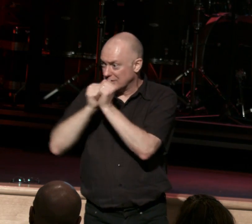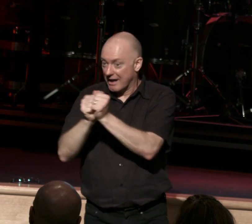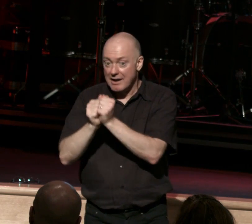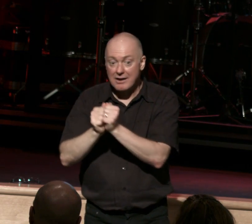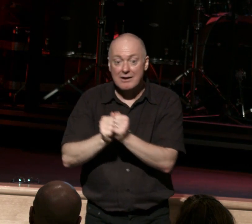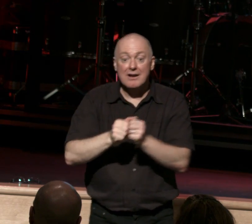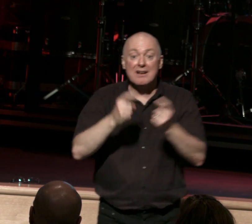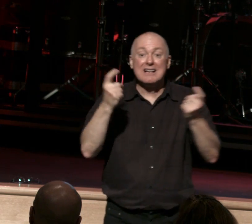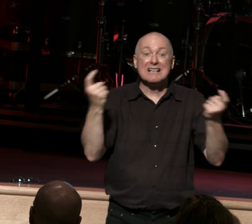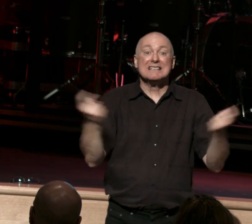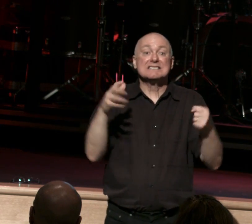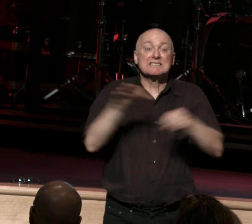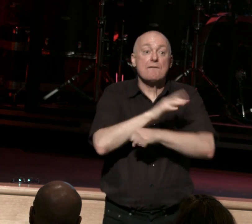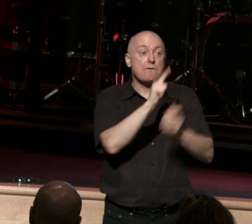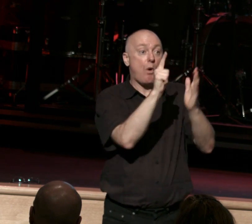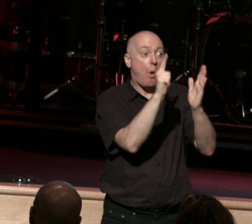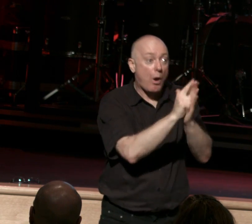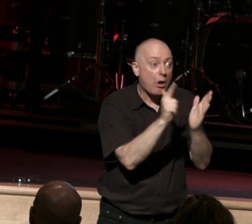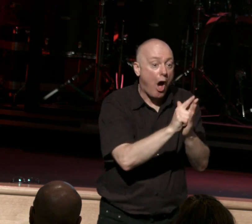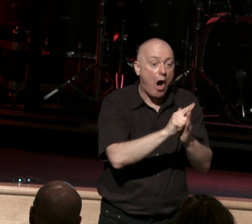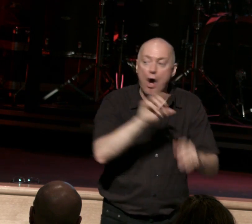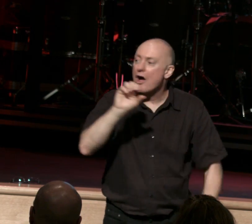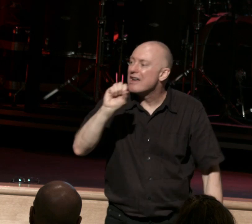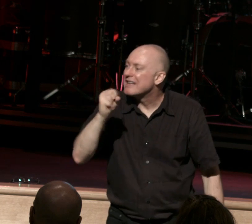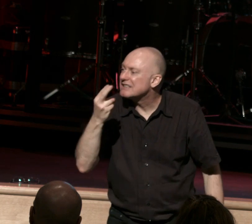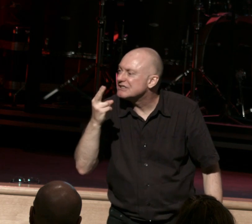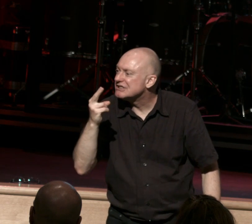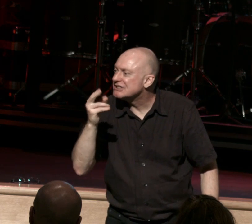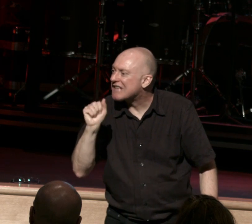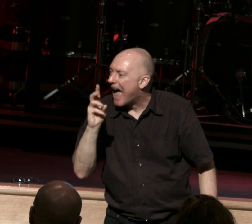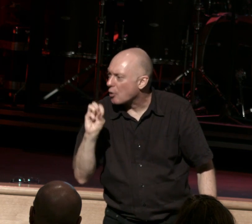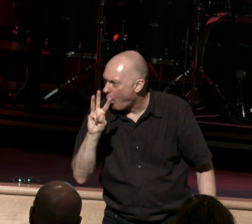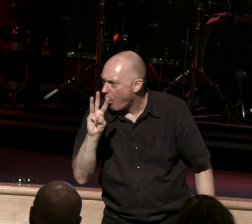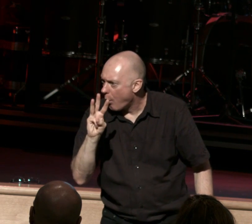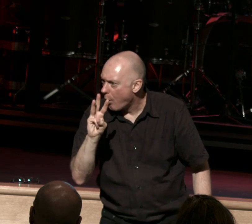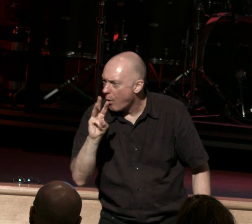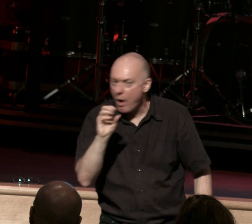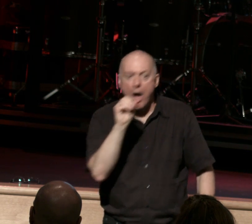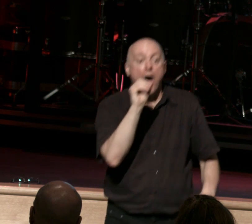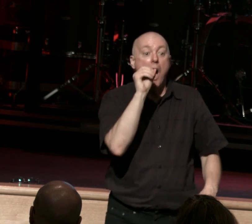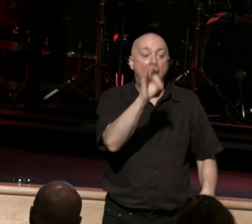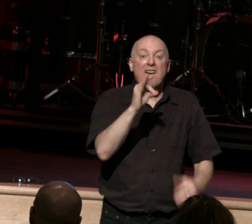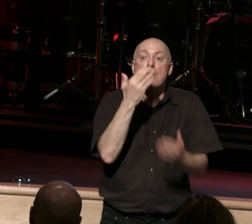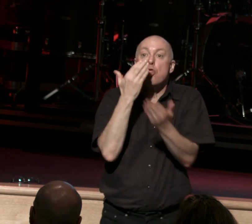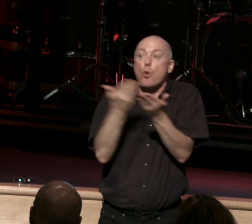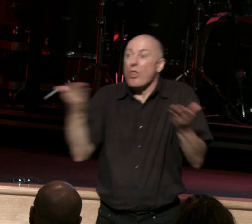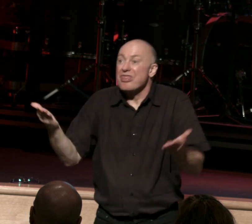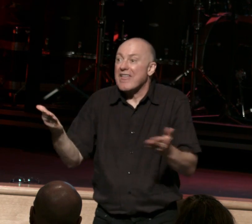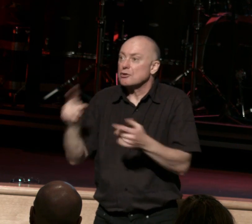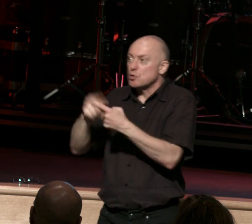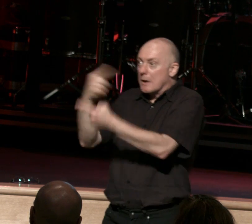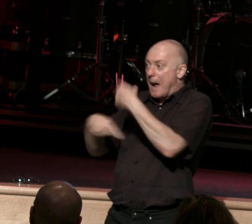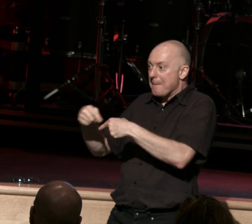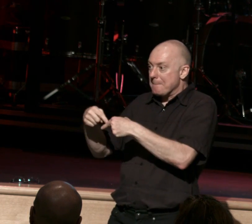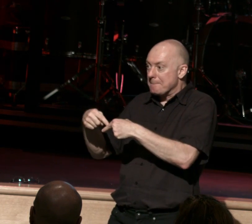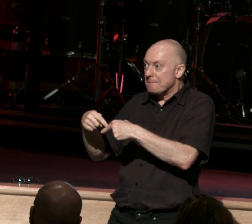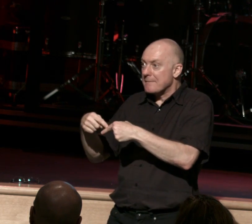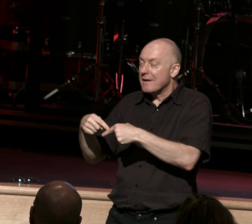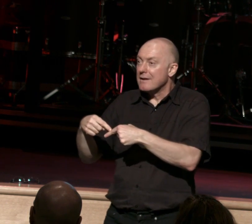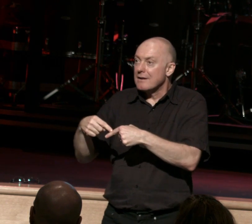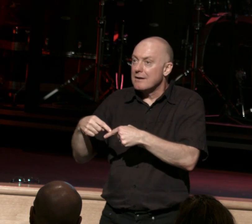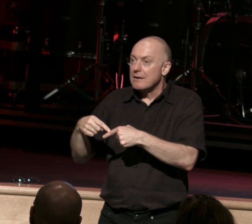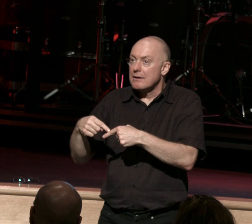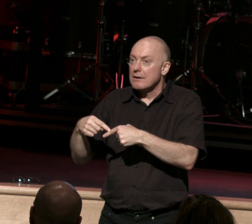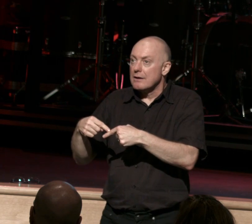says this, "For since the law has but a shadow of the good things to